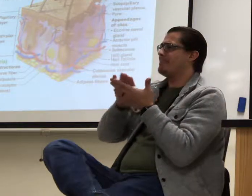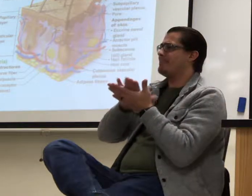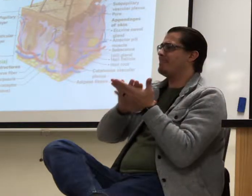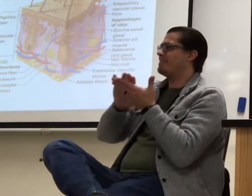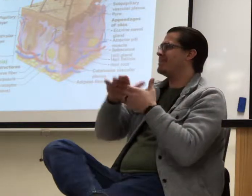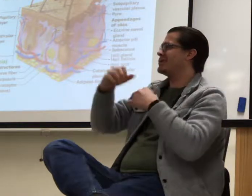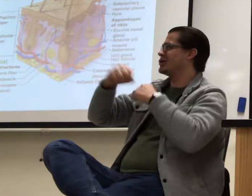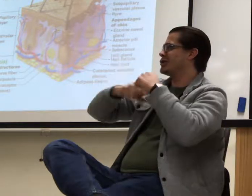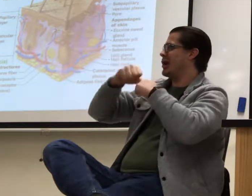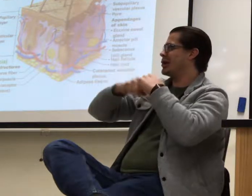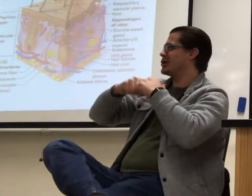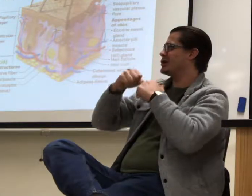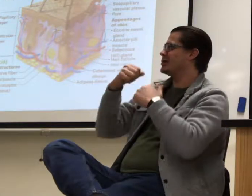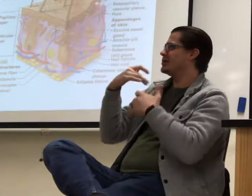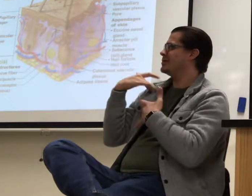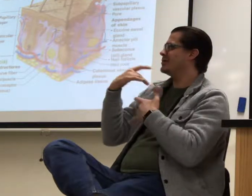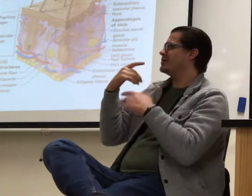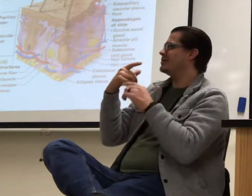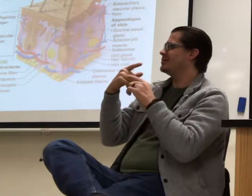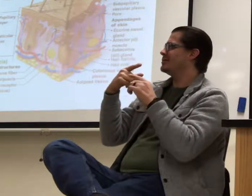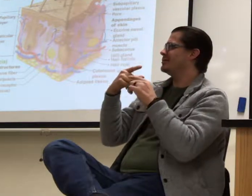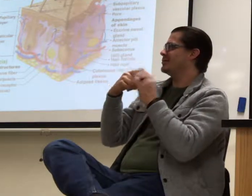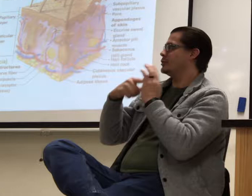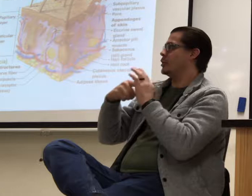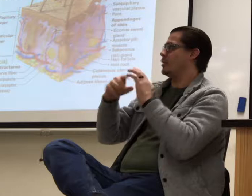the structure. They always show like the cube of skin.